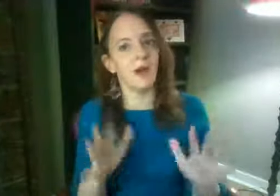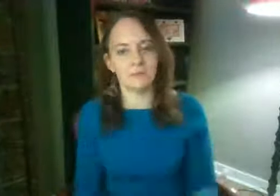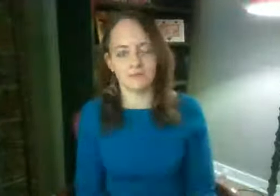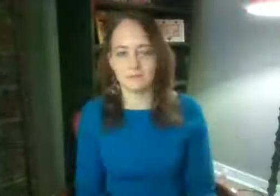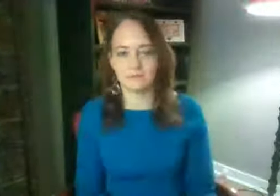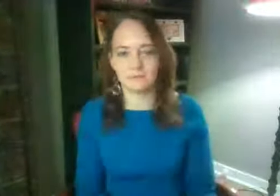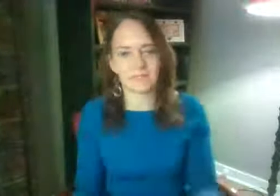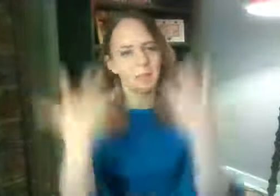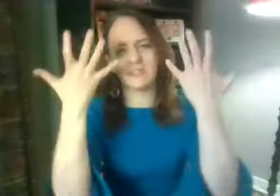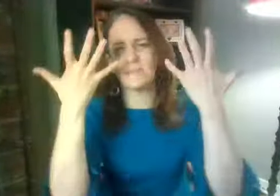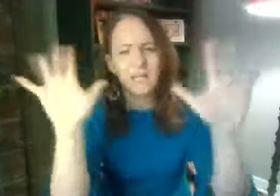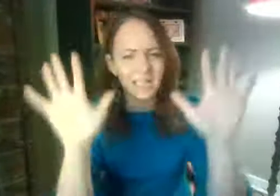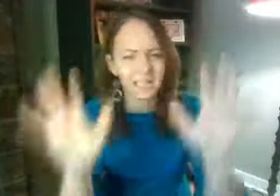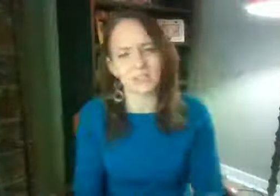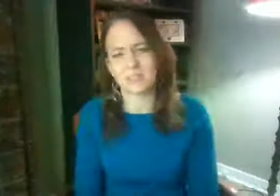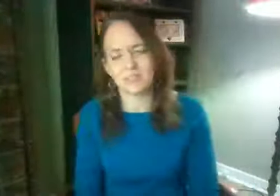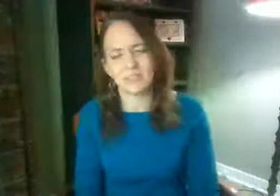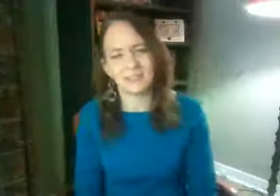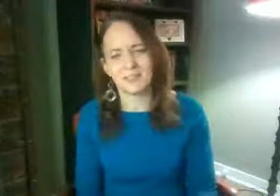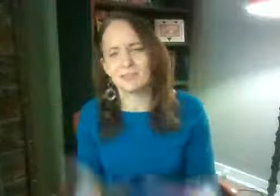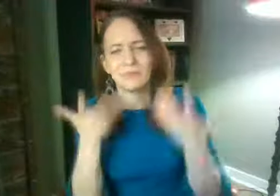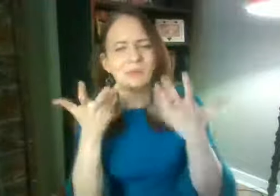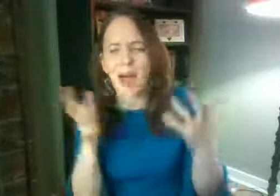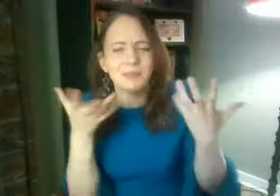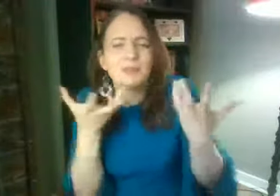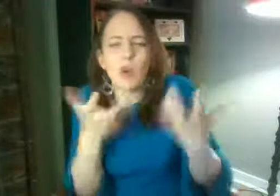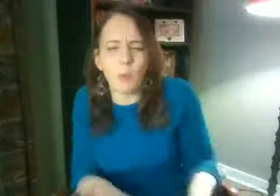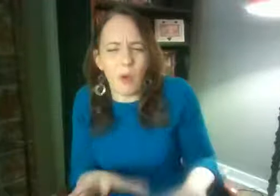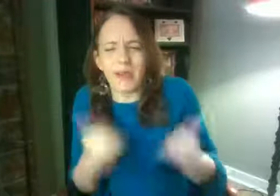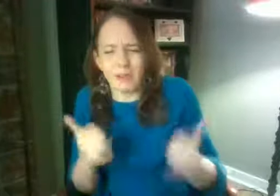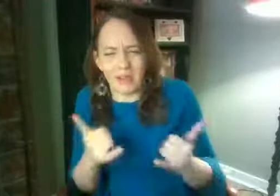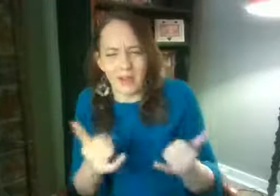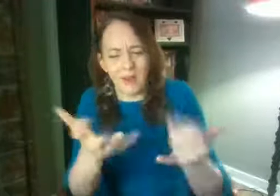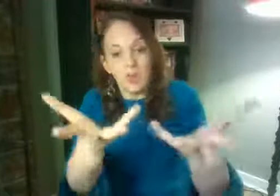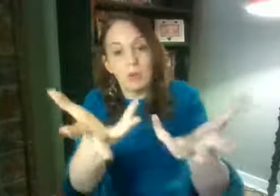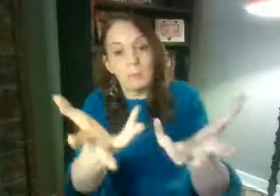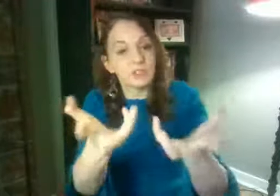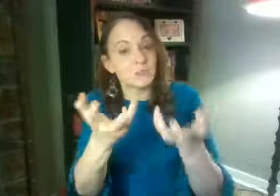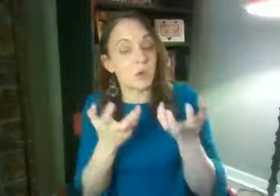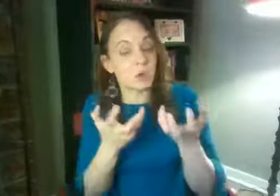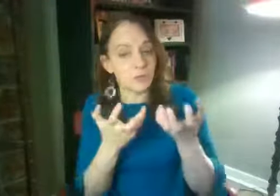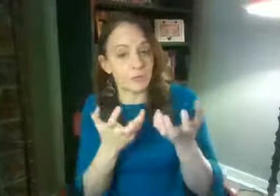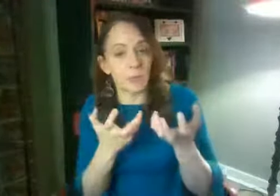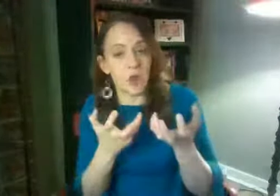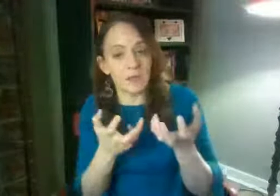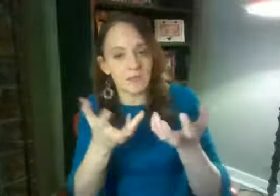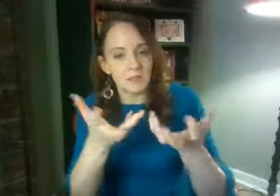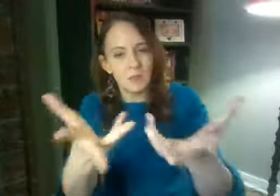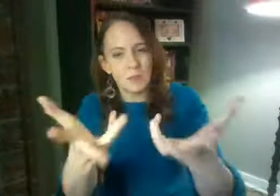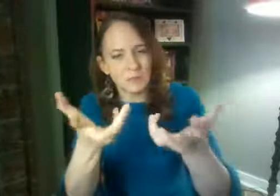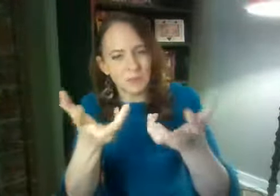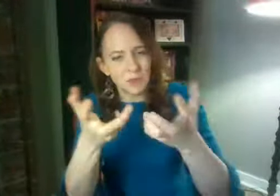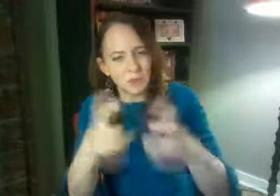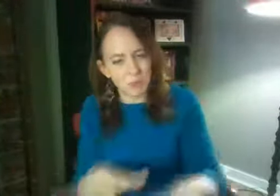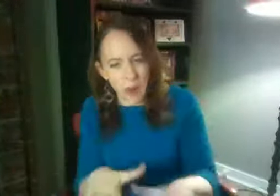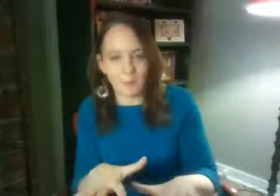done. This sign means finished. You don't want it right now. Pull something towards you for want. Pull something towards you and drop